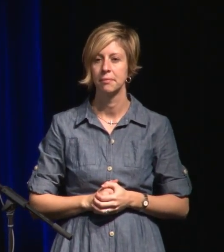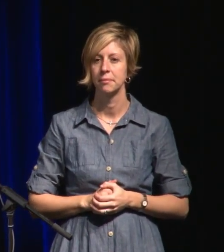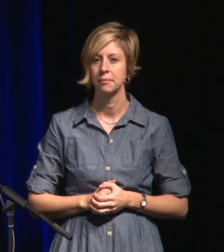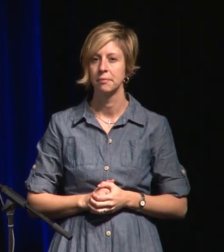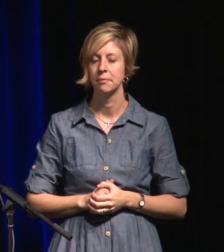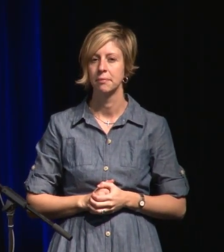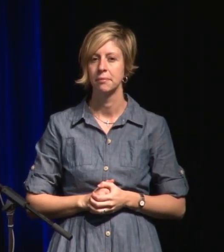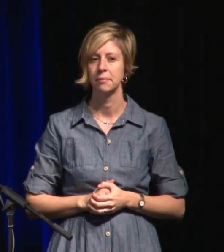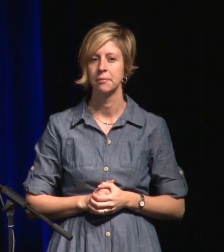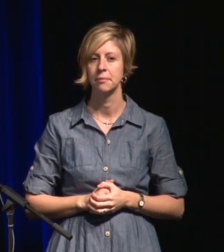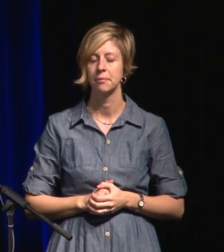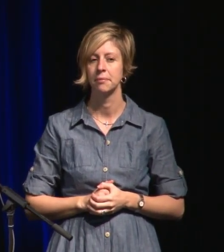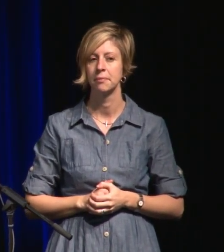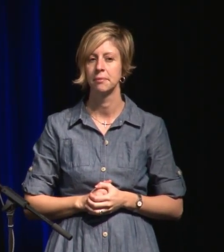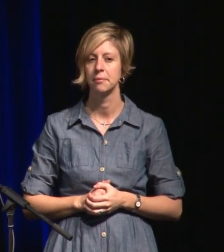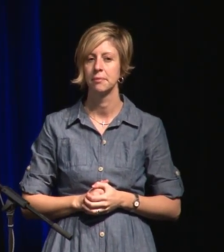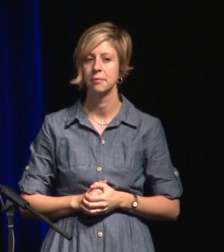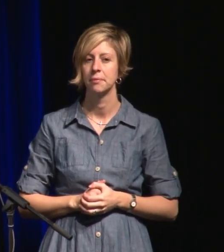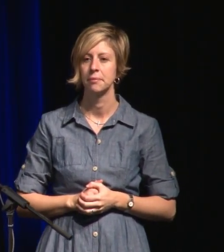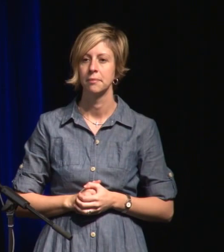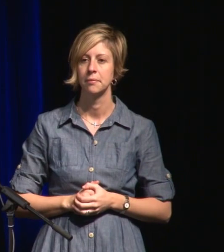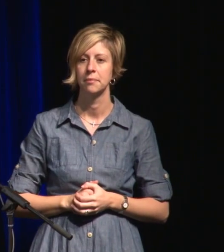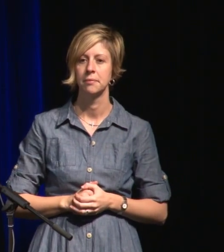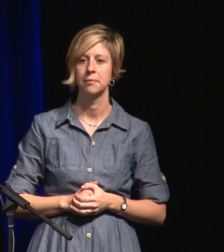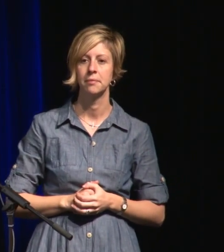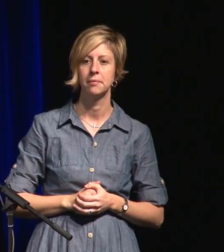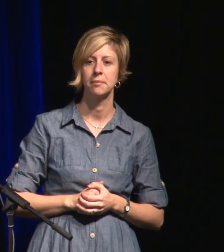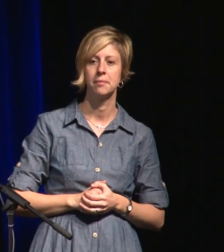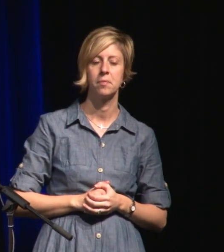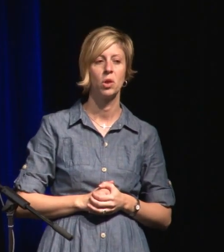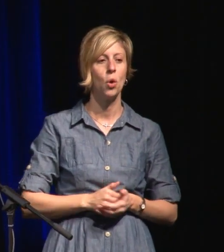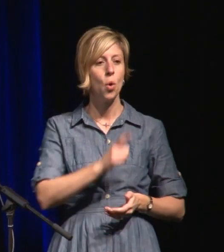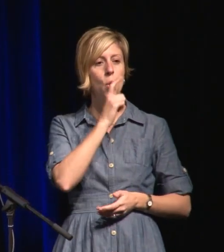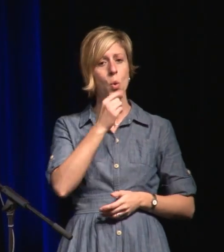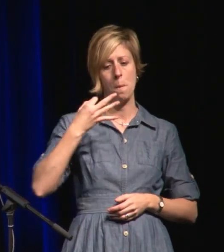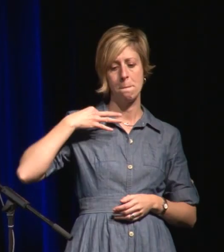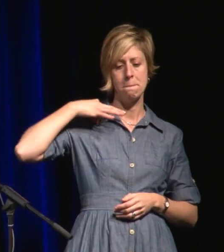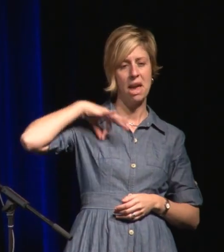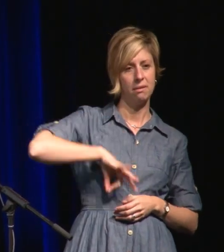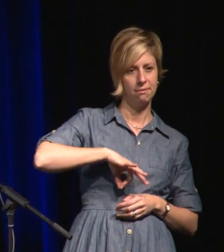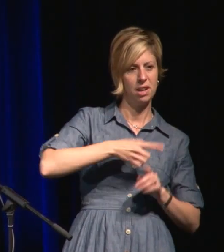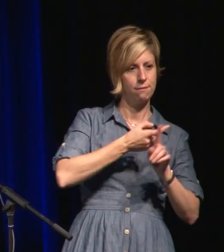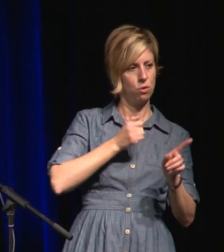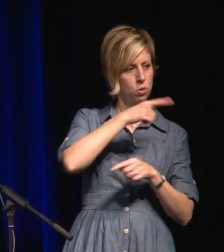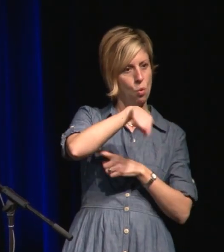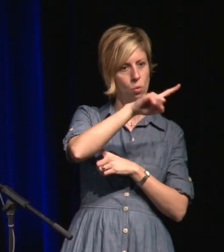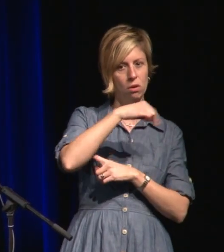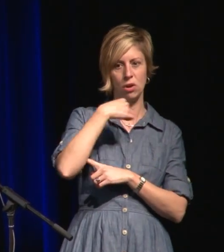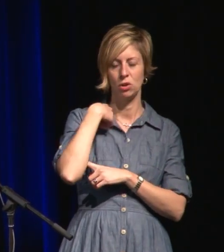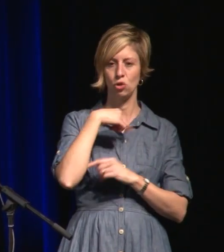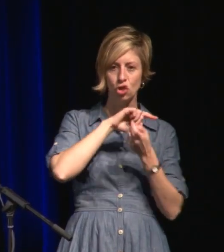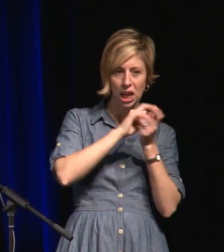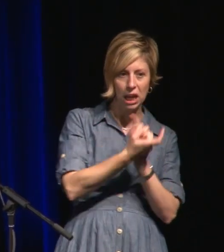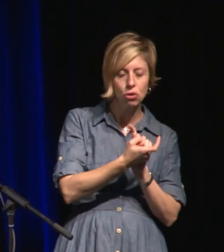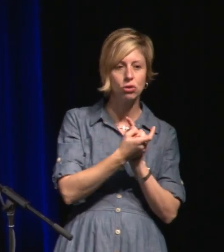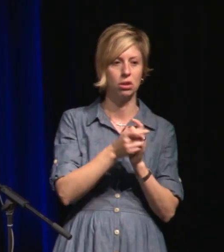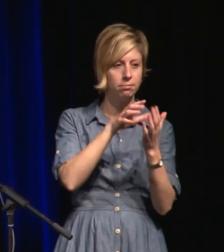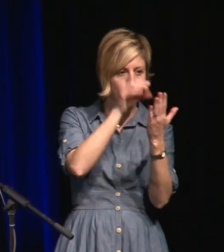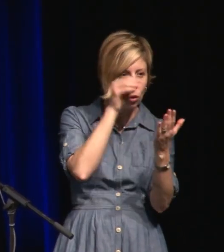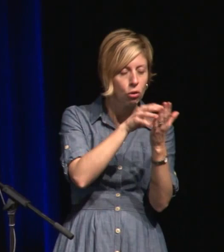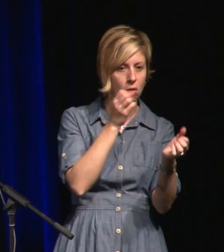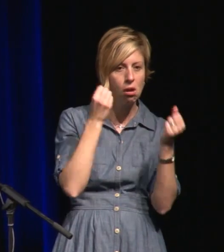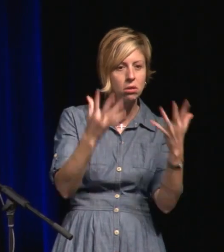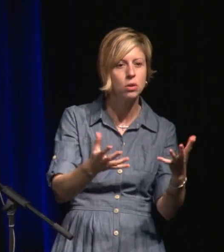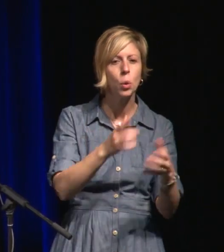Often, the first to benefit from this powerful force for positive change are those closest to us, the same friends and family